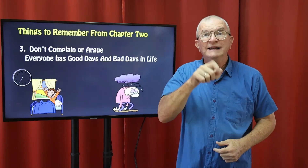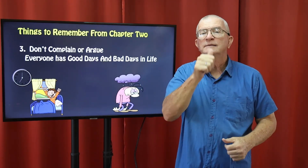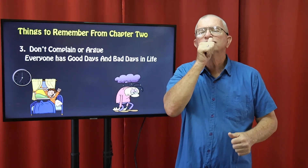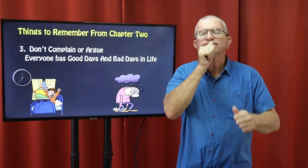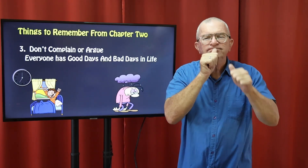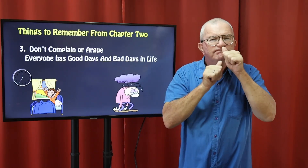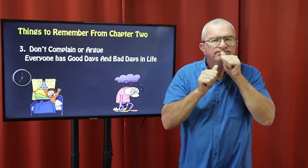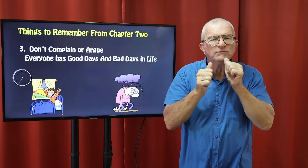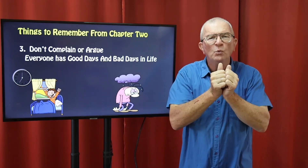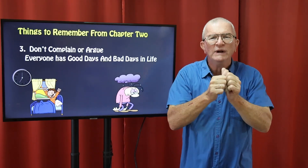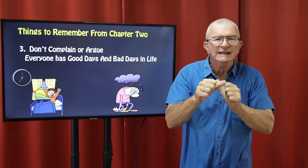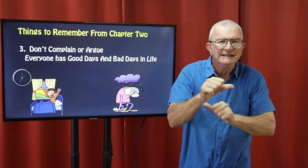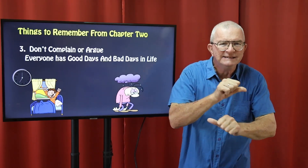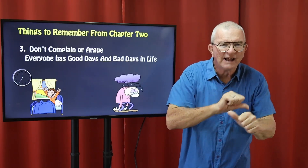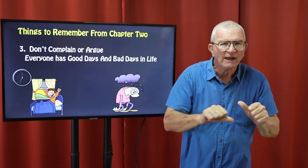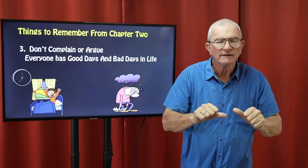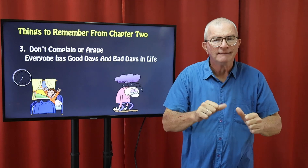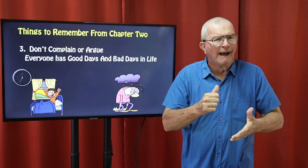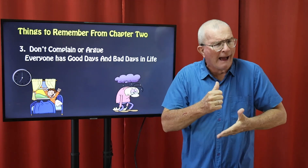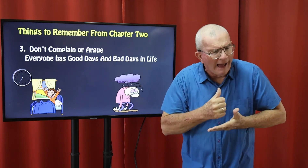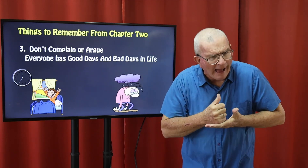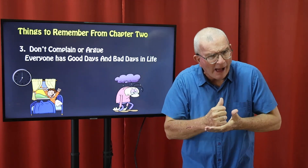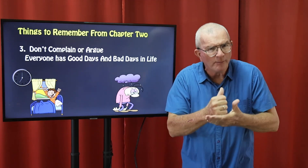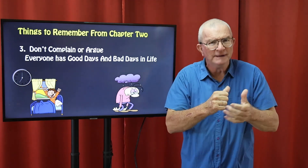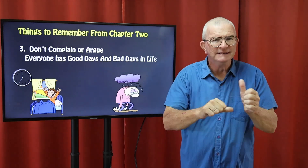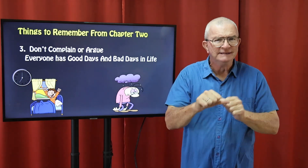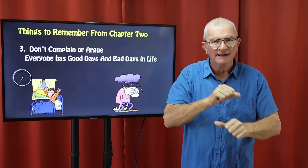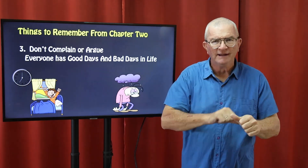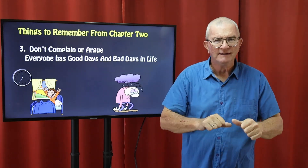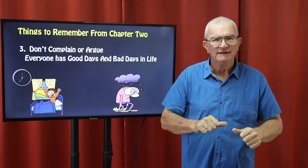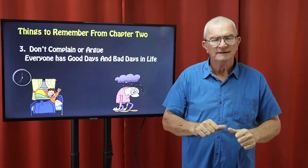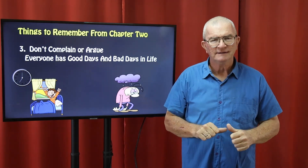We need to be patient with each other, helping each other,